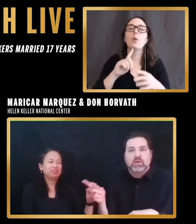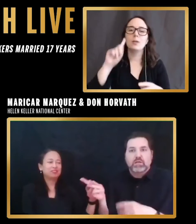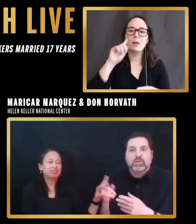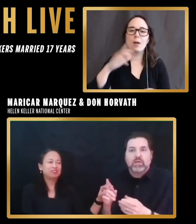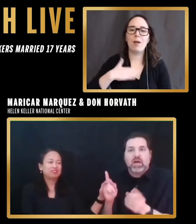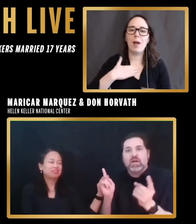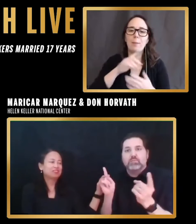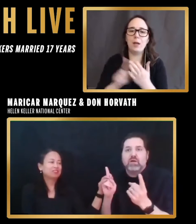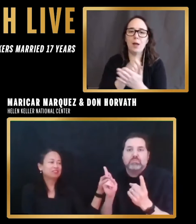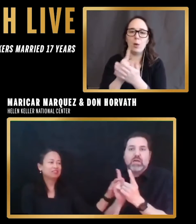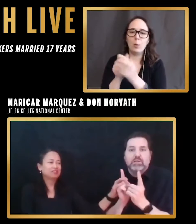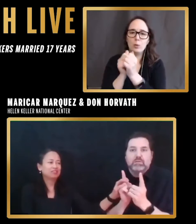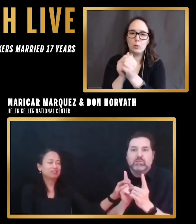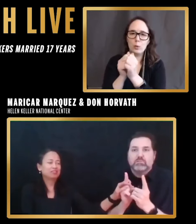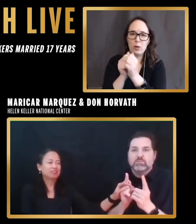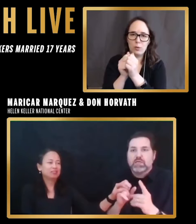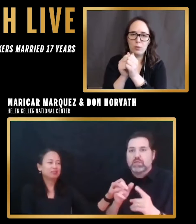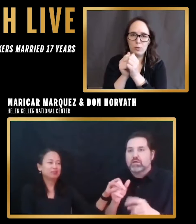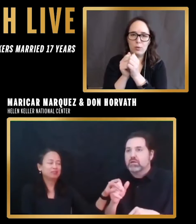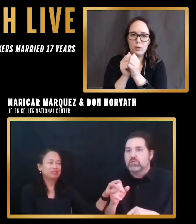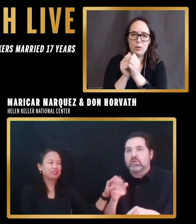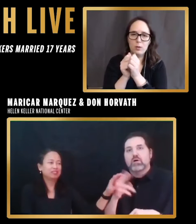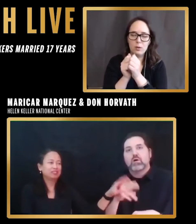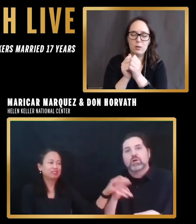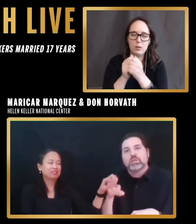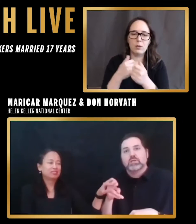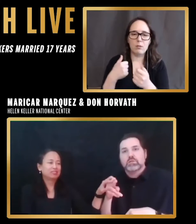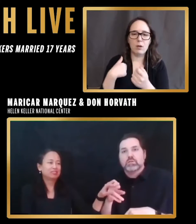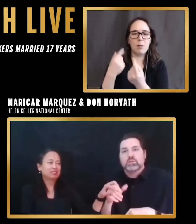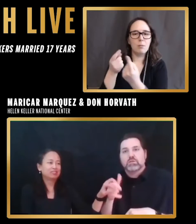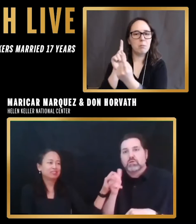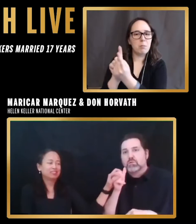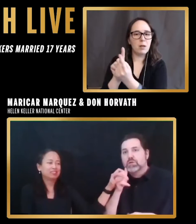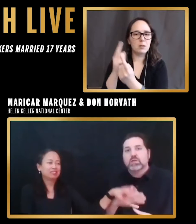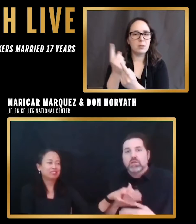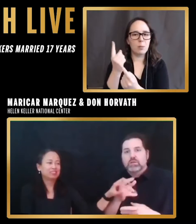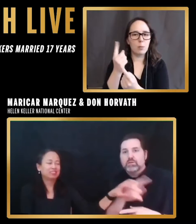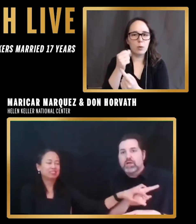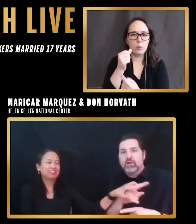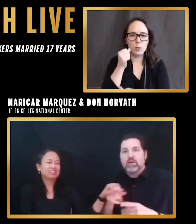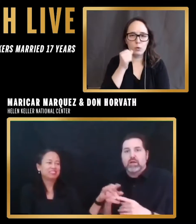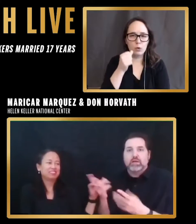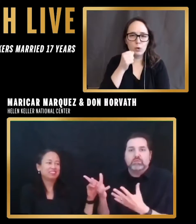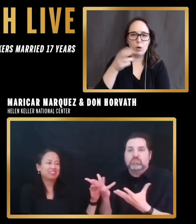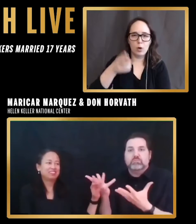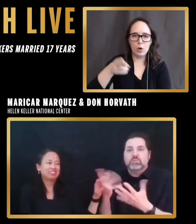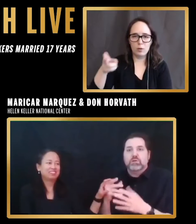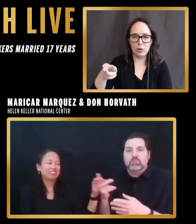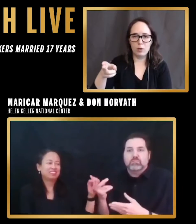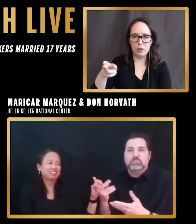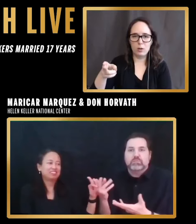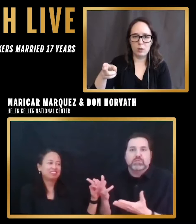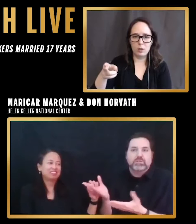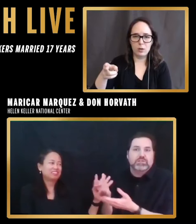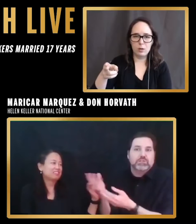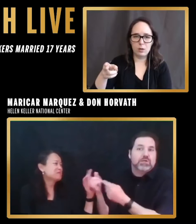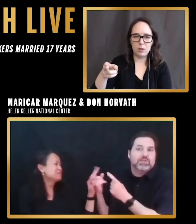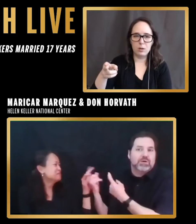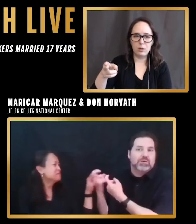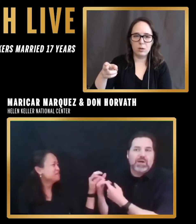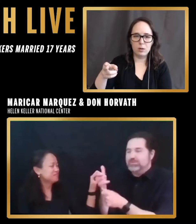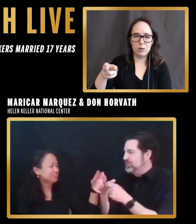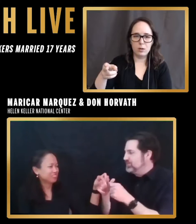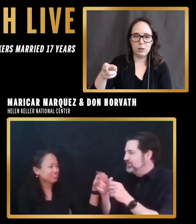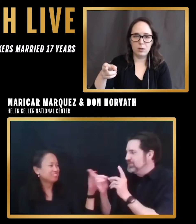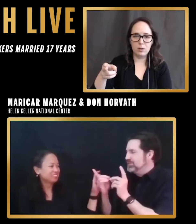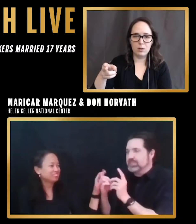And then I'd met a hard of hearing young woman there. And, she wanted to know,